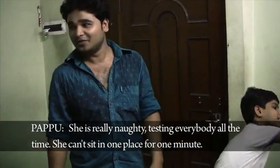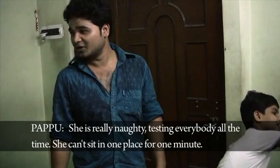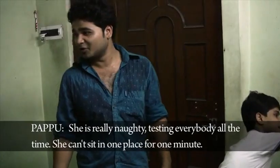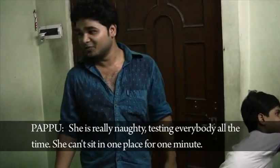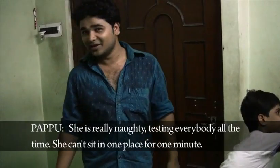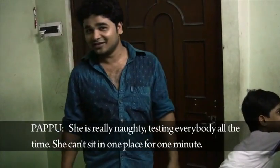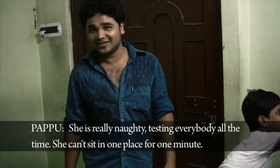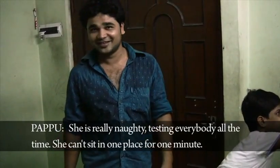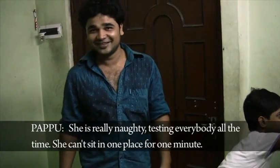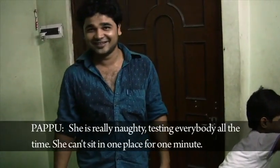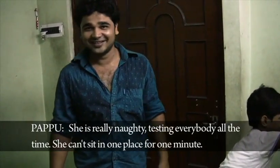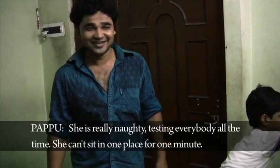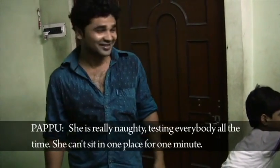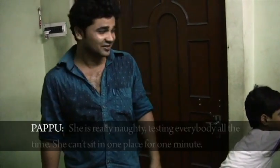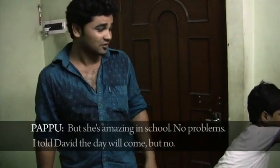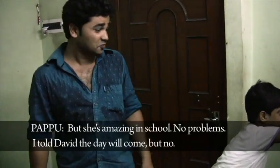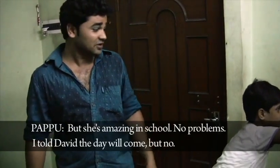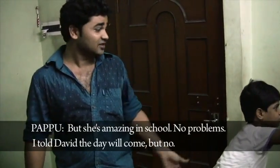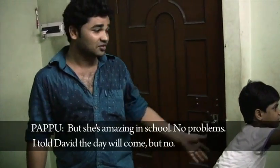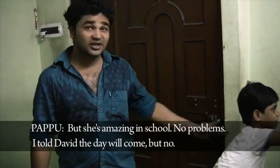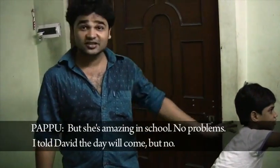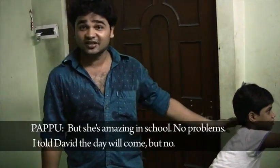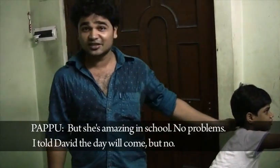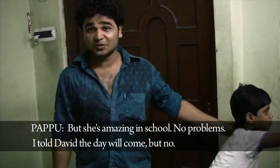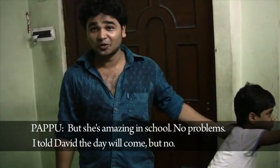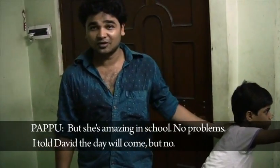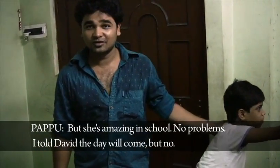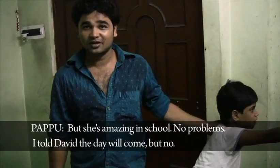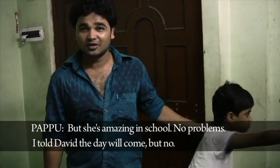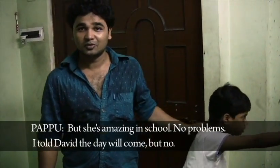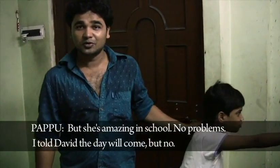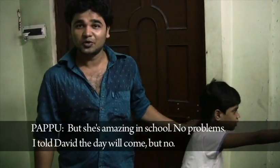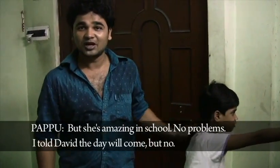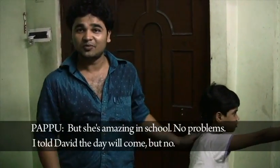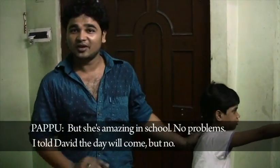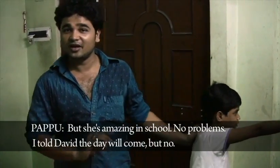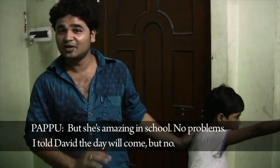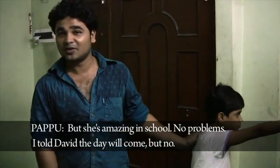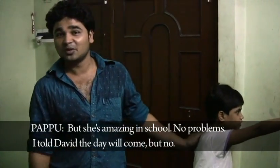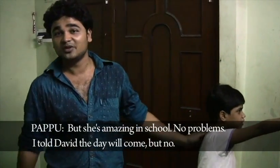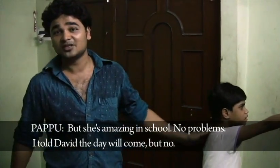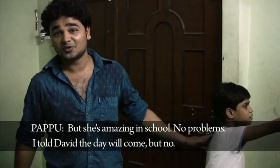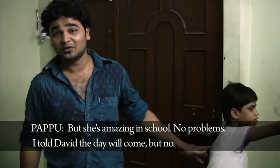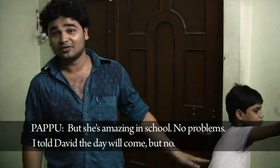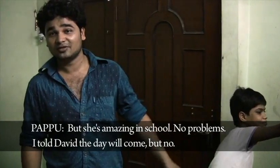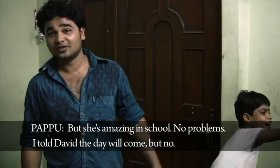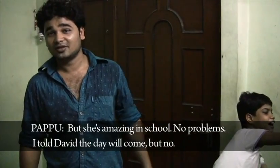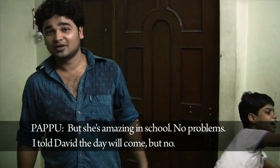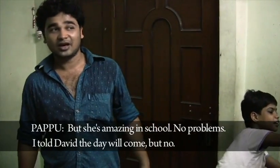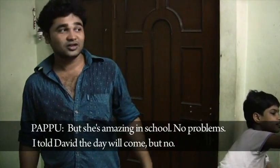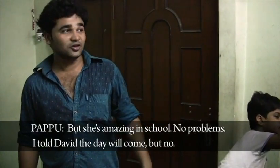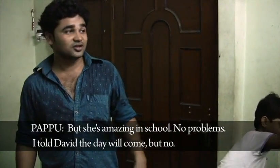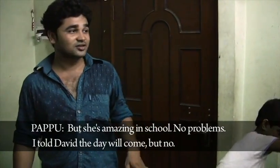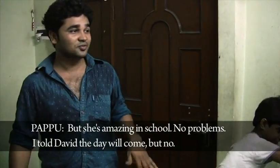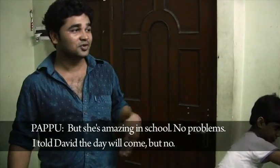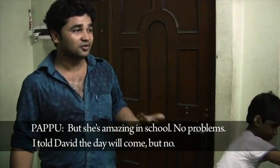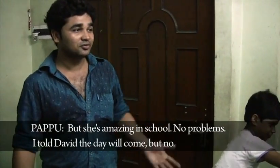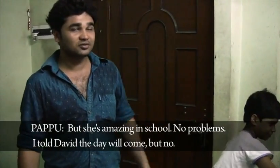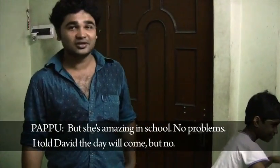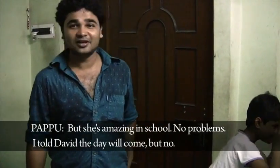1 minute. But she's amazing in the school. We don't have any problem in the school. I thought every day